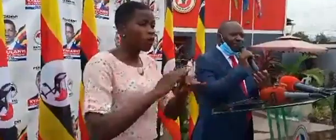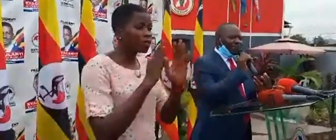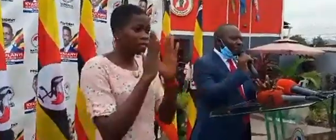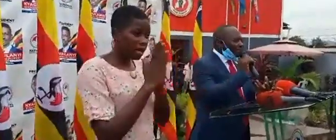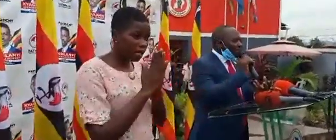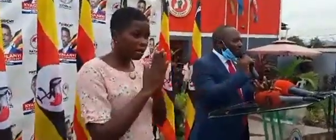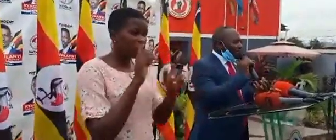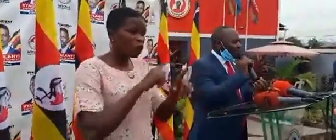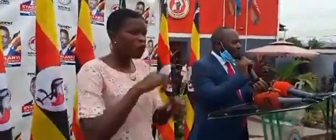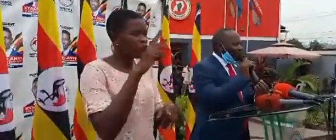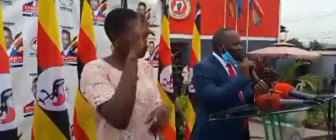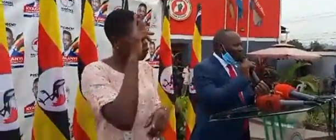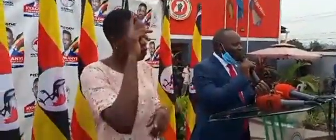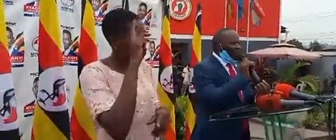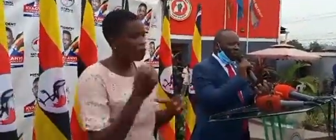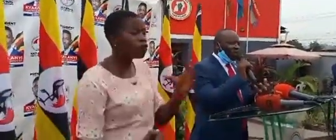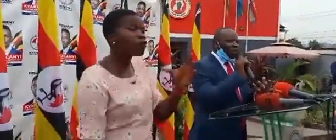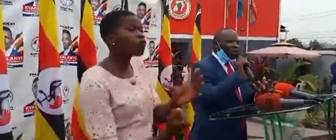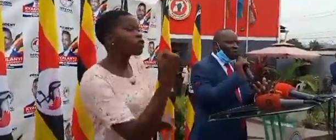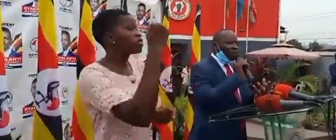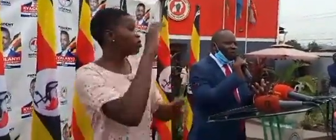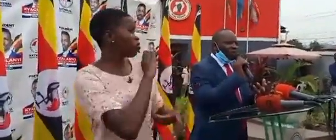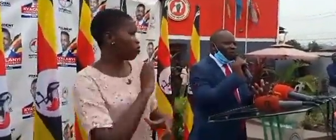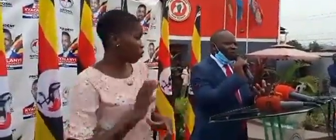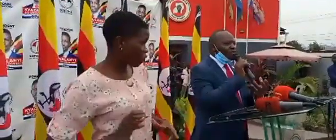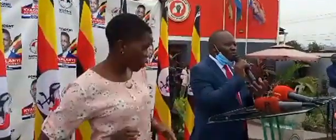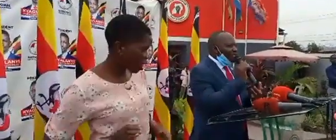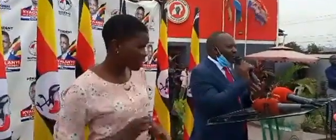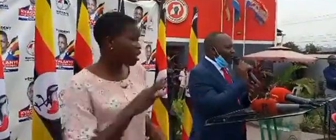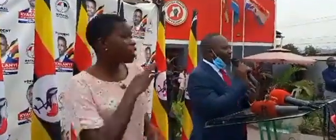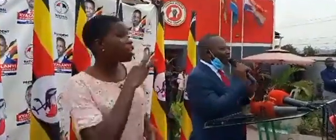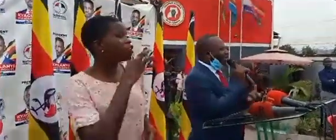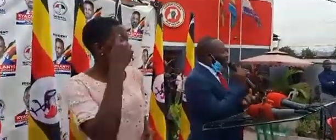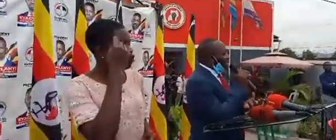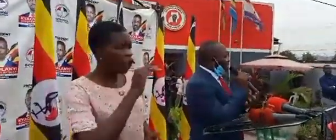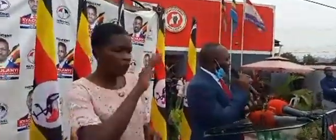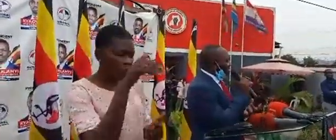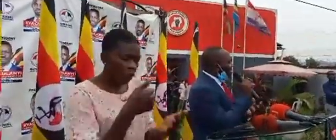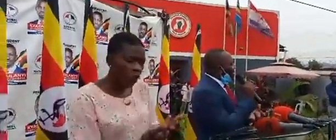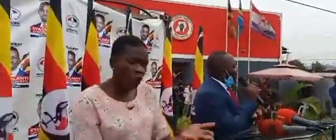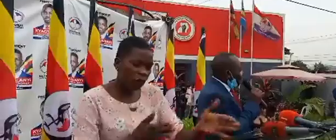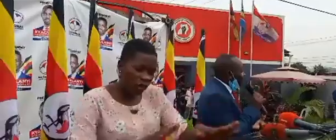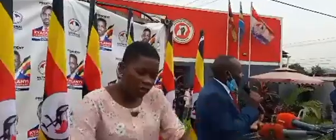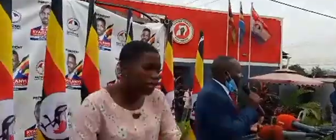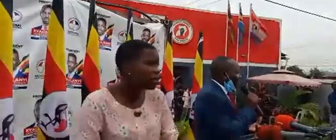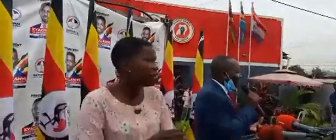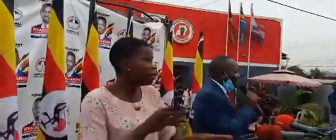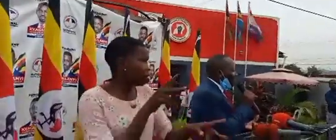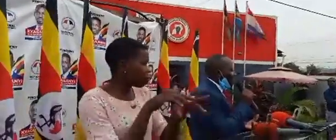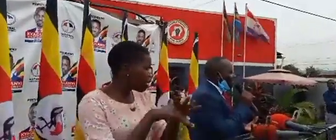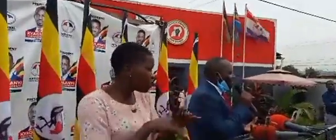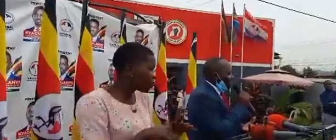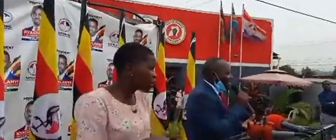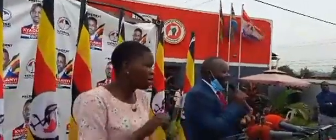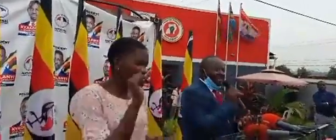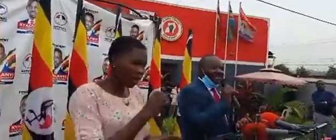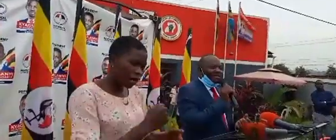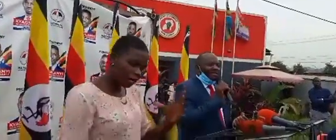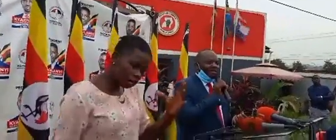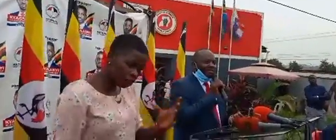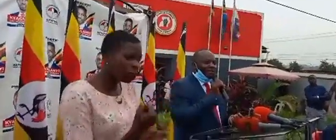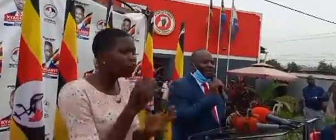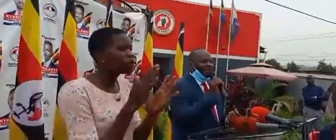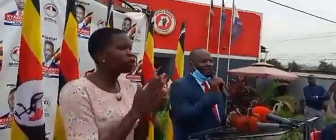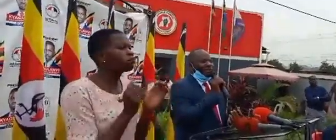risen Christ, the soul of the dead regime shall also rise and set our people free. We demand